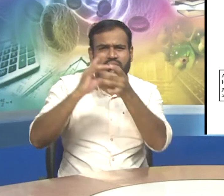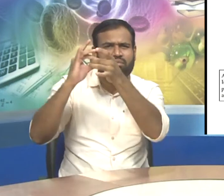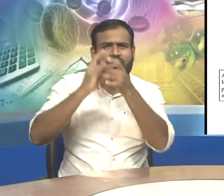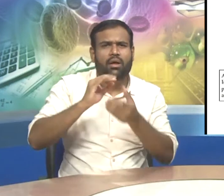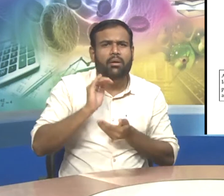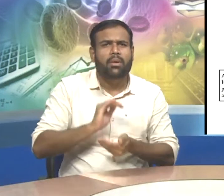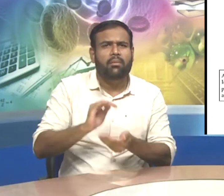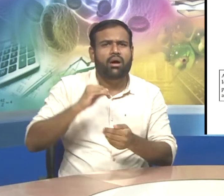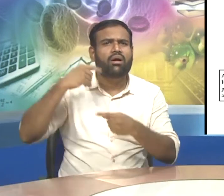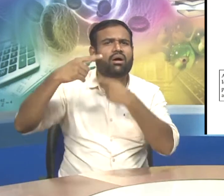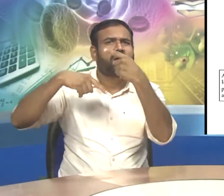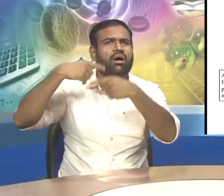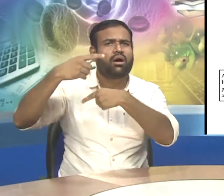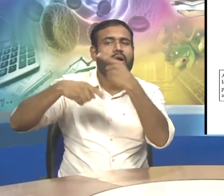ancestry.